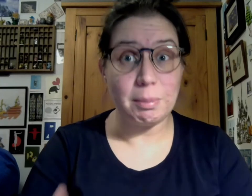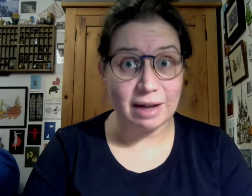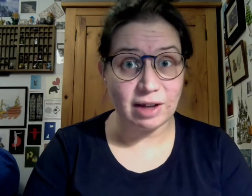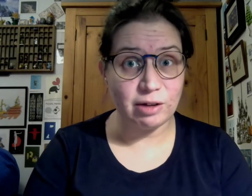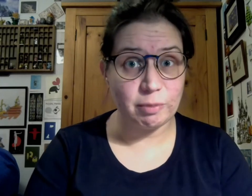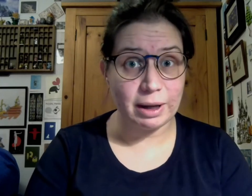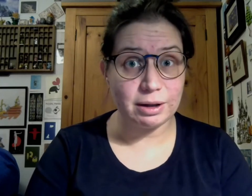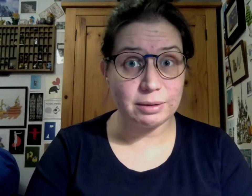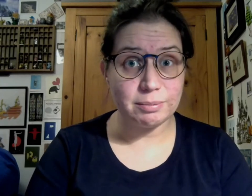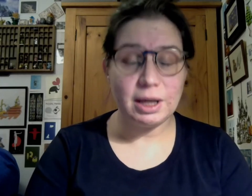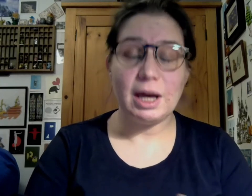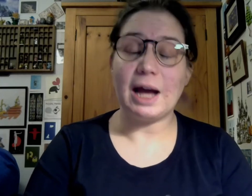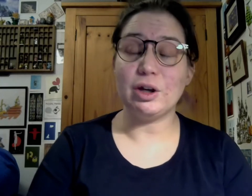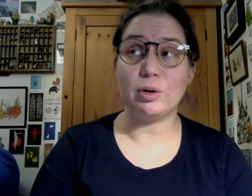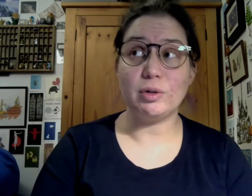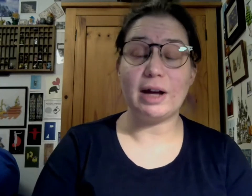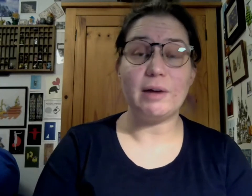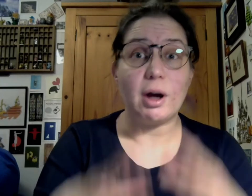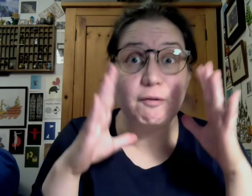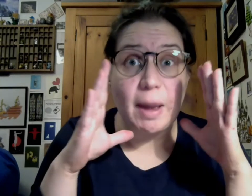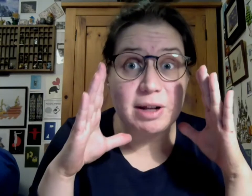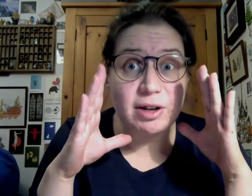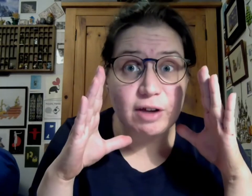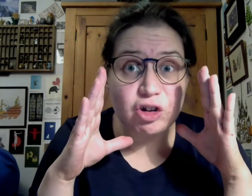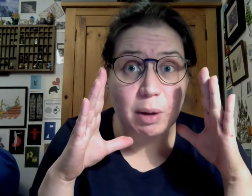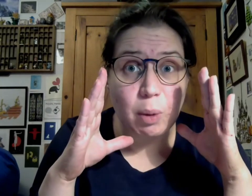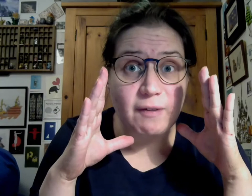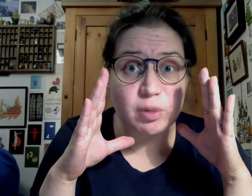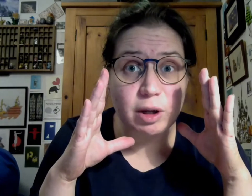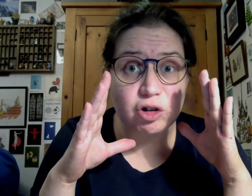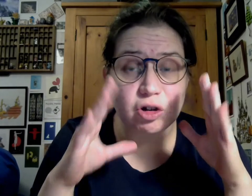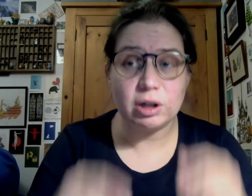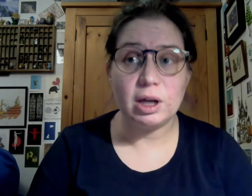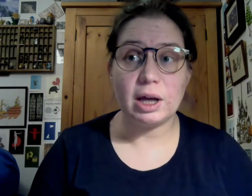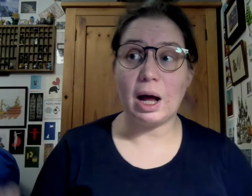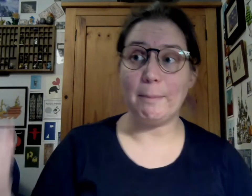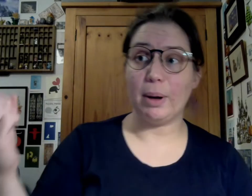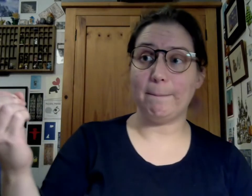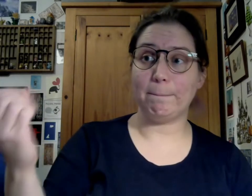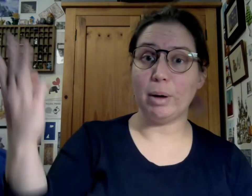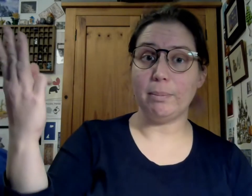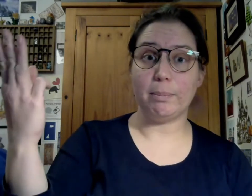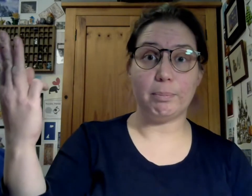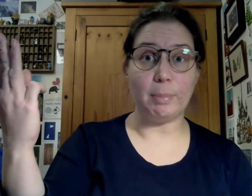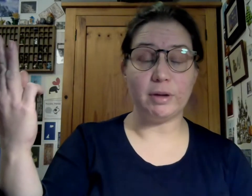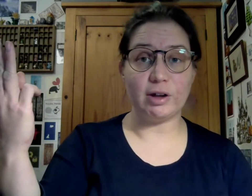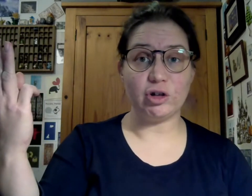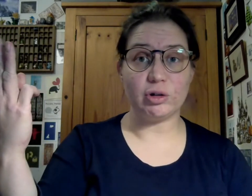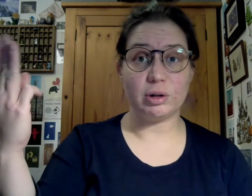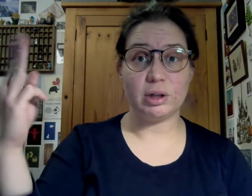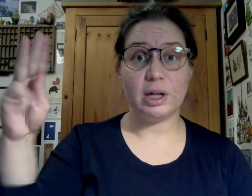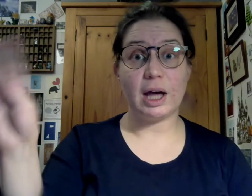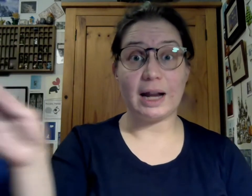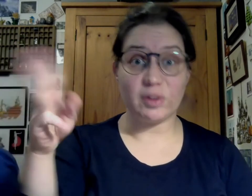went back down to riverbank, and he called out, Oh, fabulous fish, my wife has a wish. And up, boop, popped the fish, and it